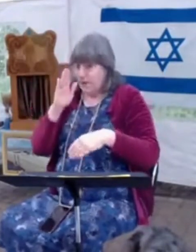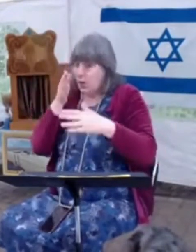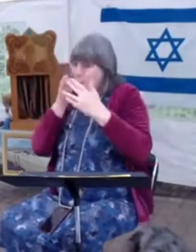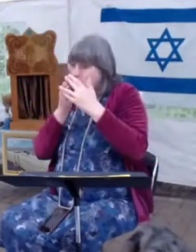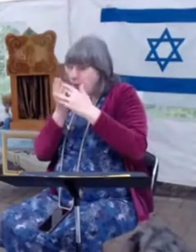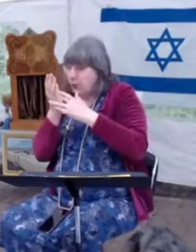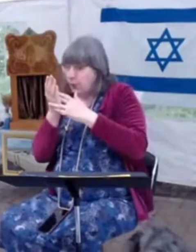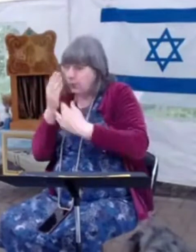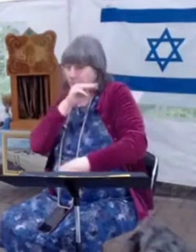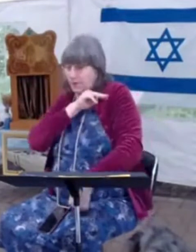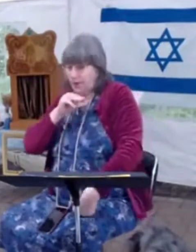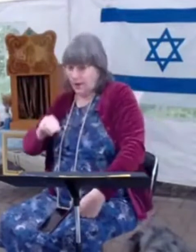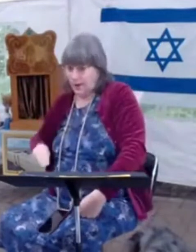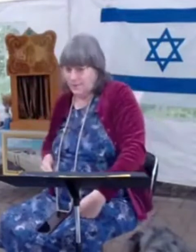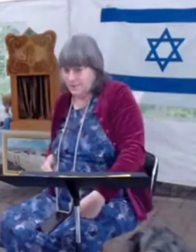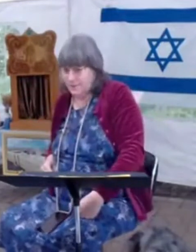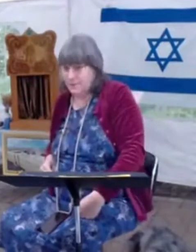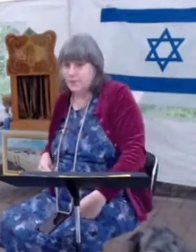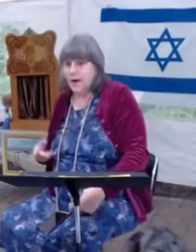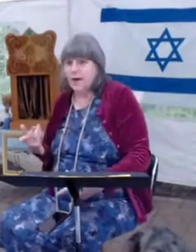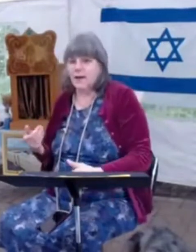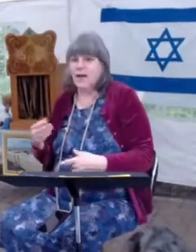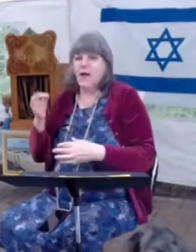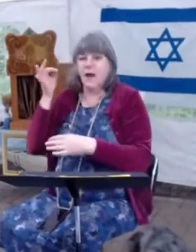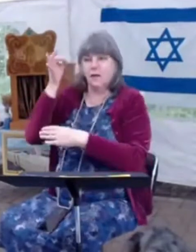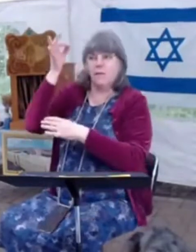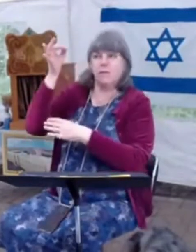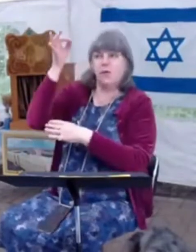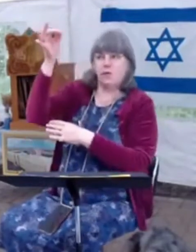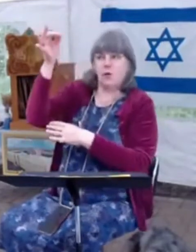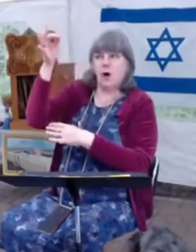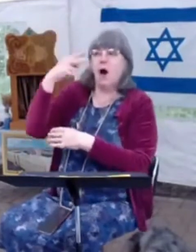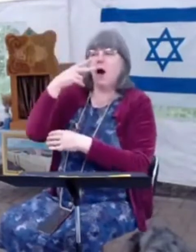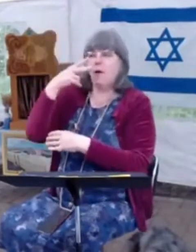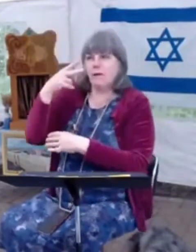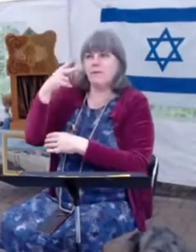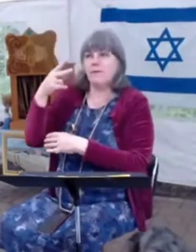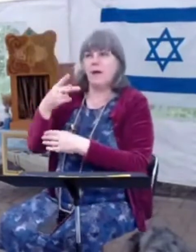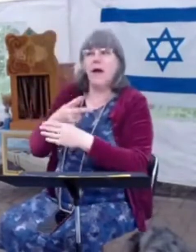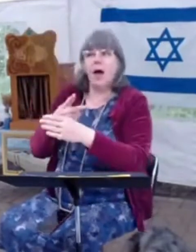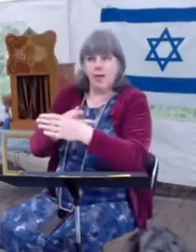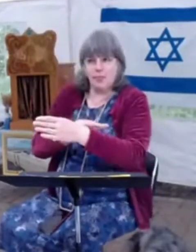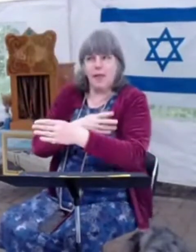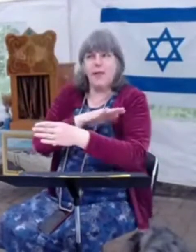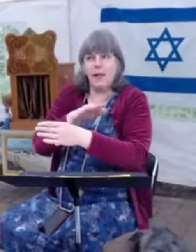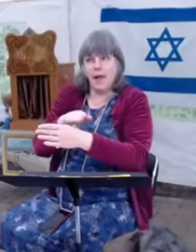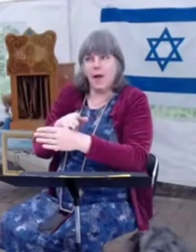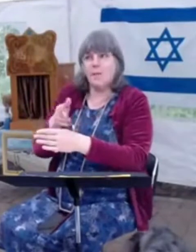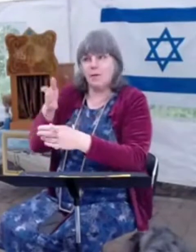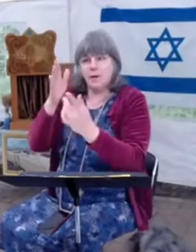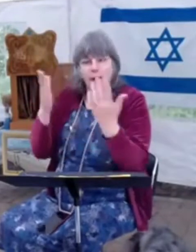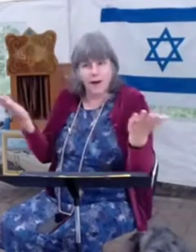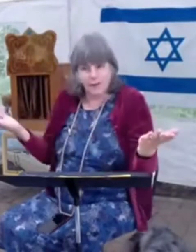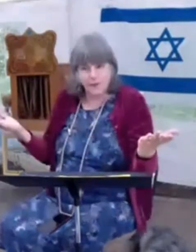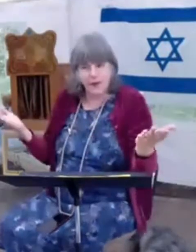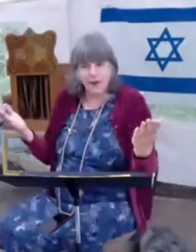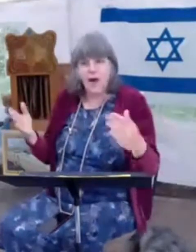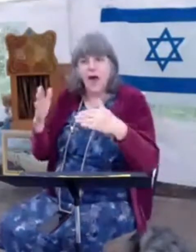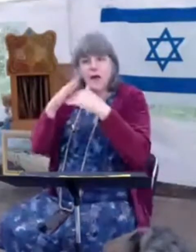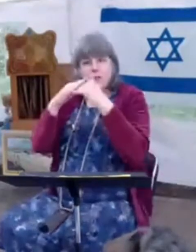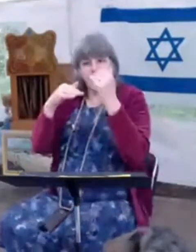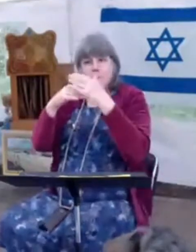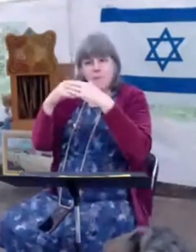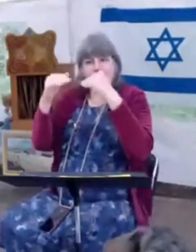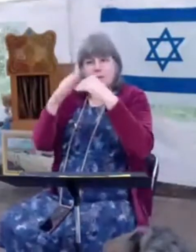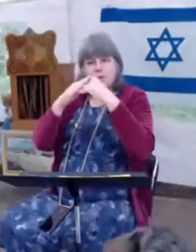this culminated with the eventual building of the first temple, which became the house where all the